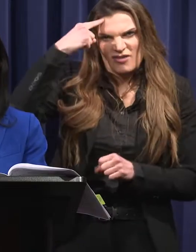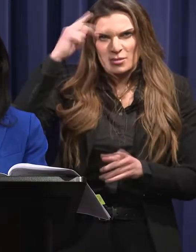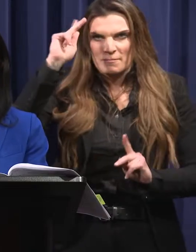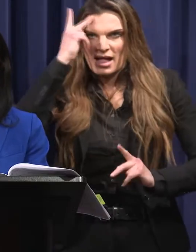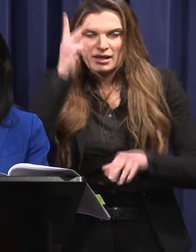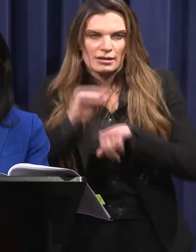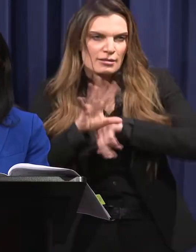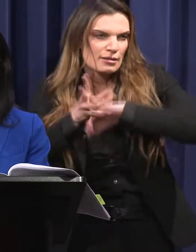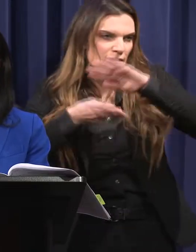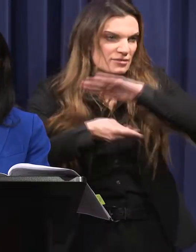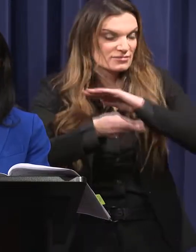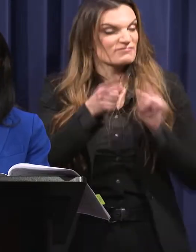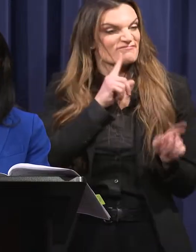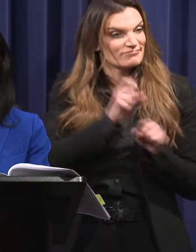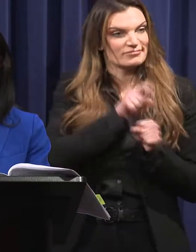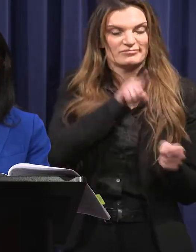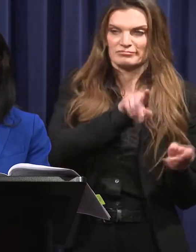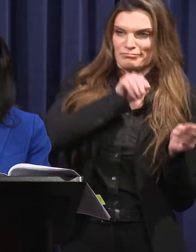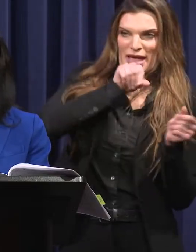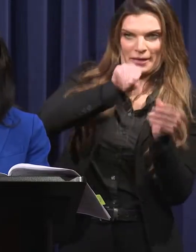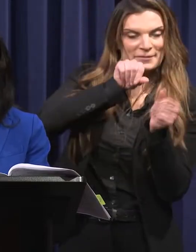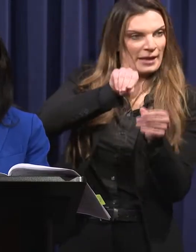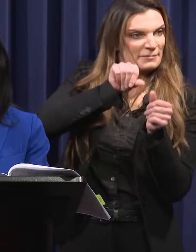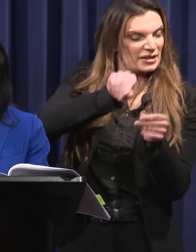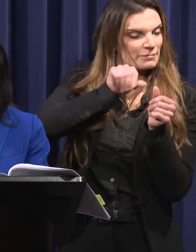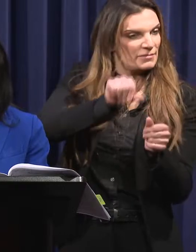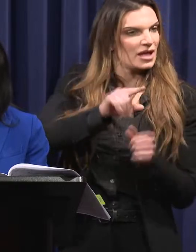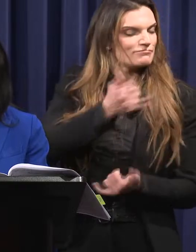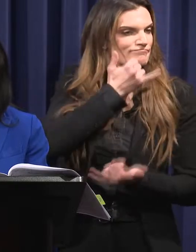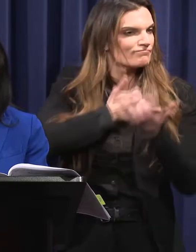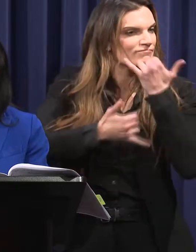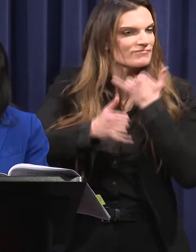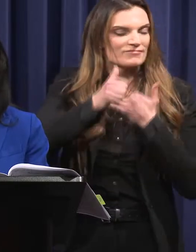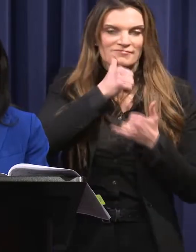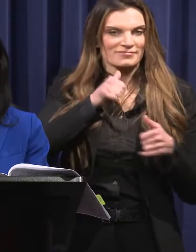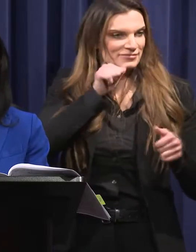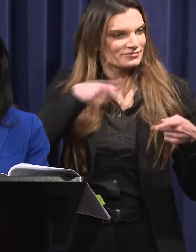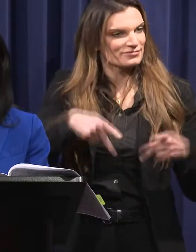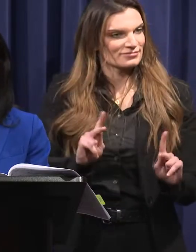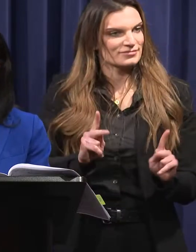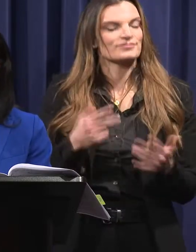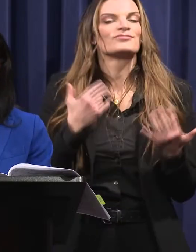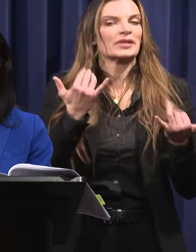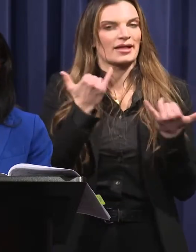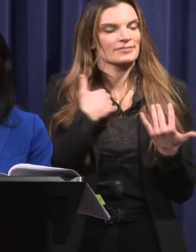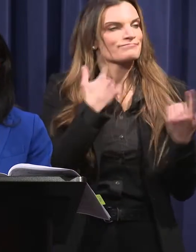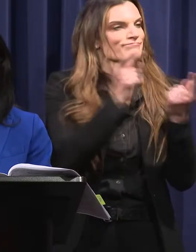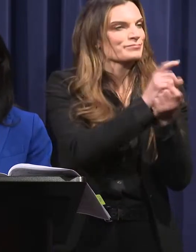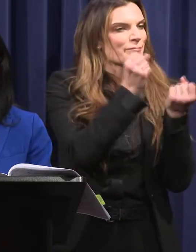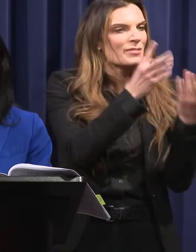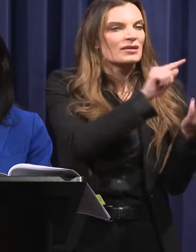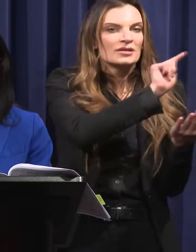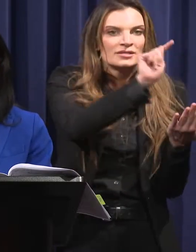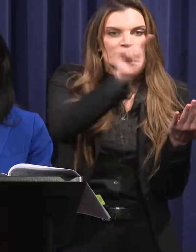stamps. We've additionally interviewed dozens and dozens of witnesses and interested parties.